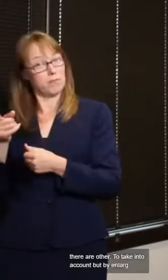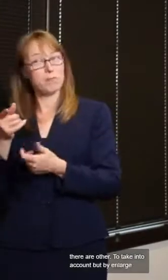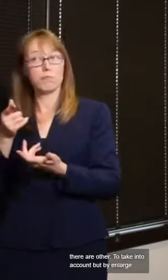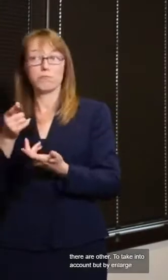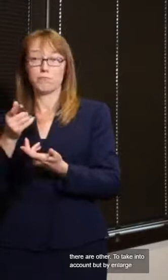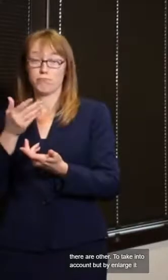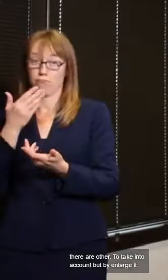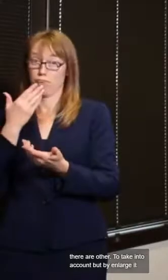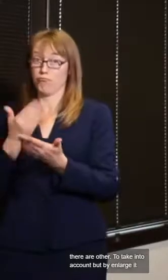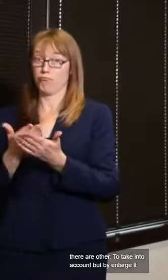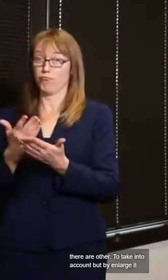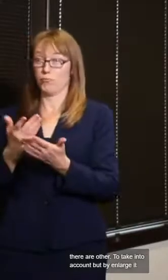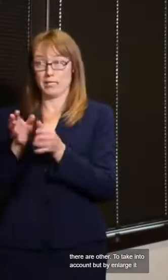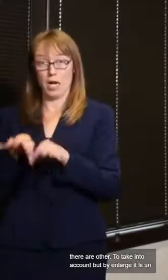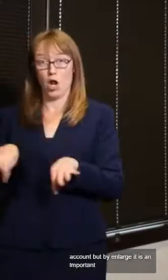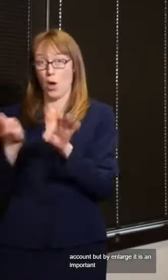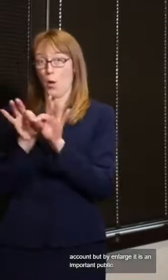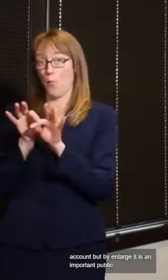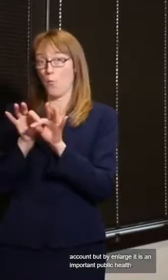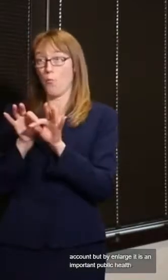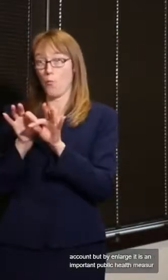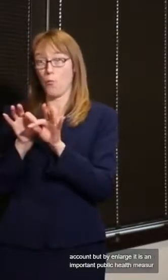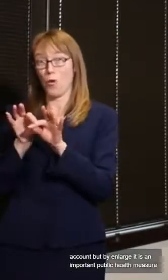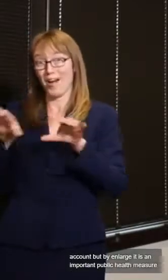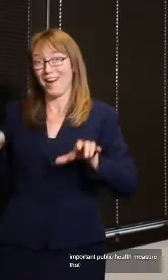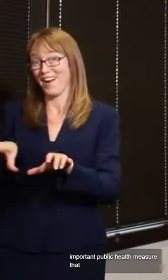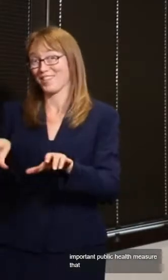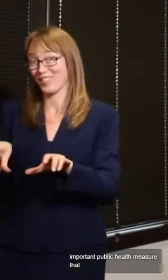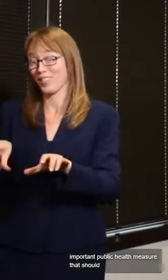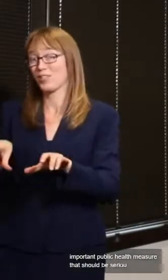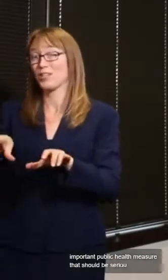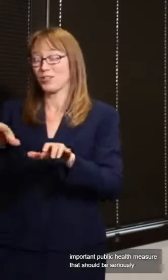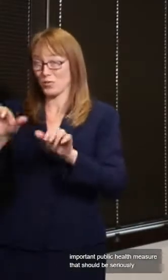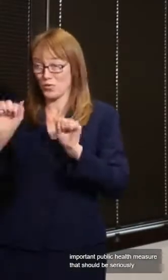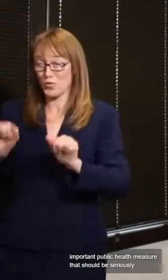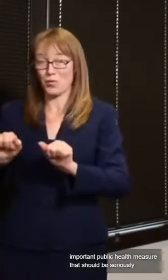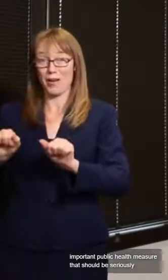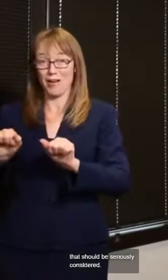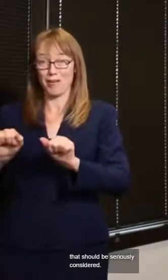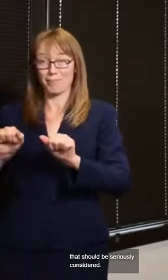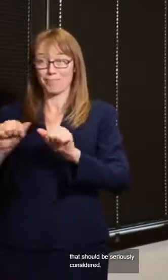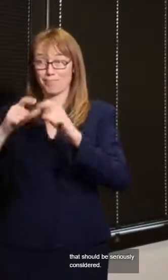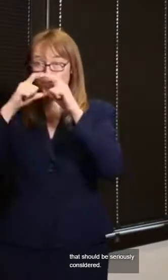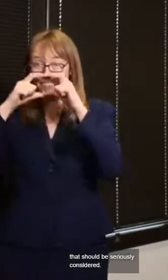large, it is an important public health measure that should be seriously considered.